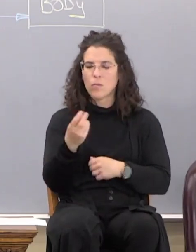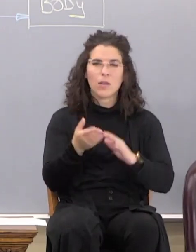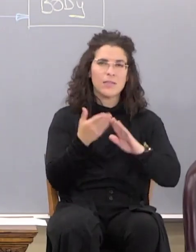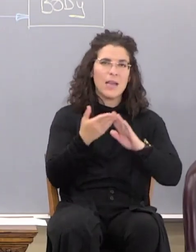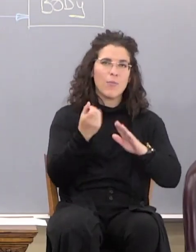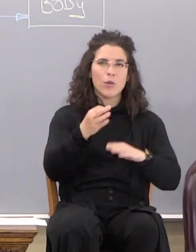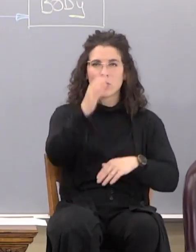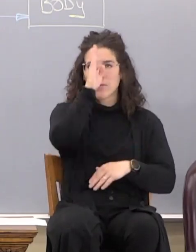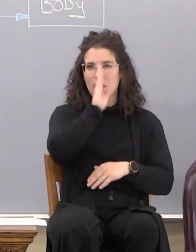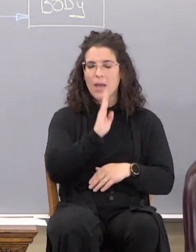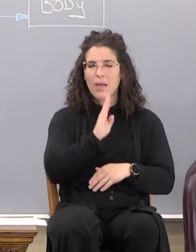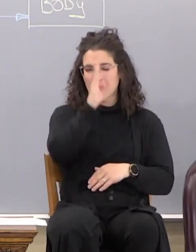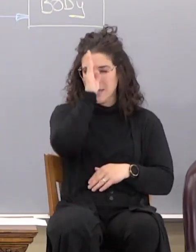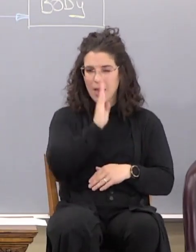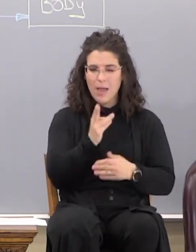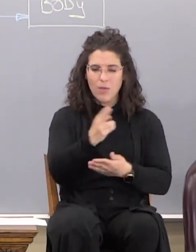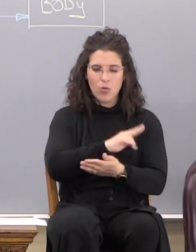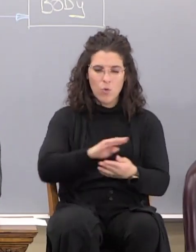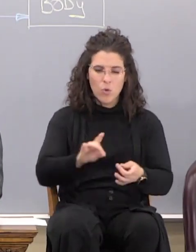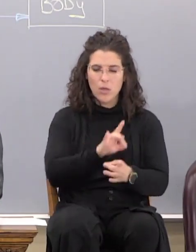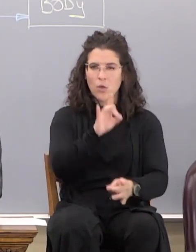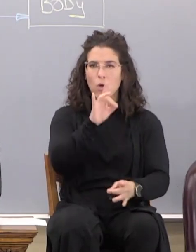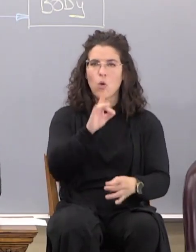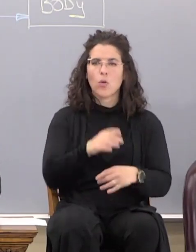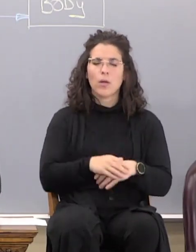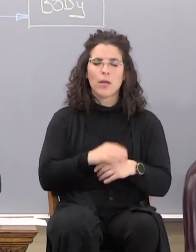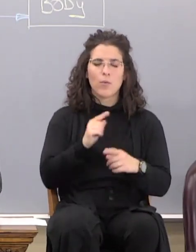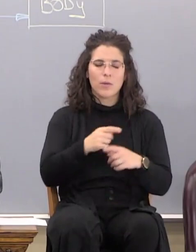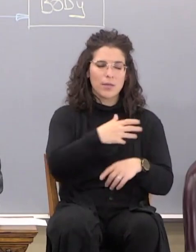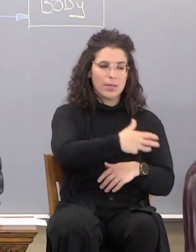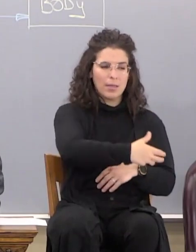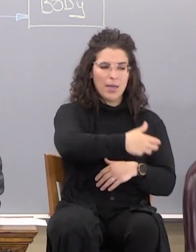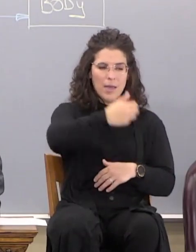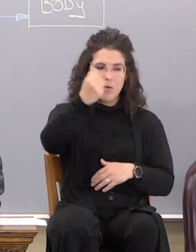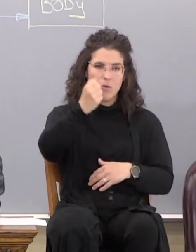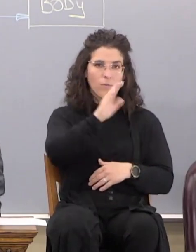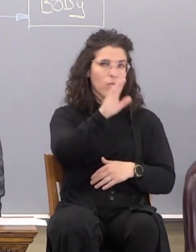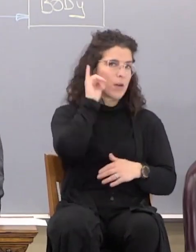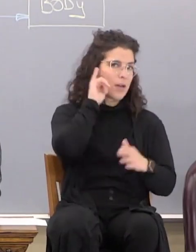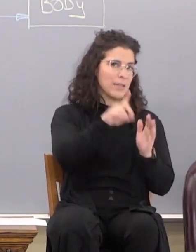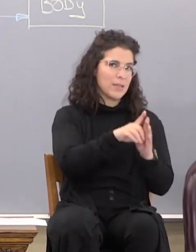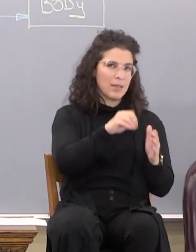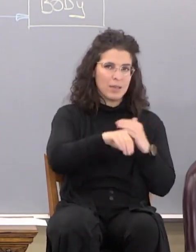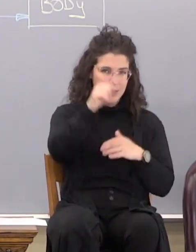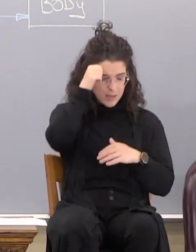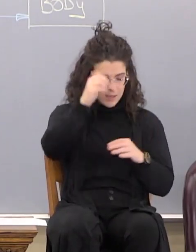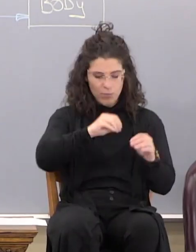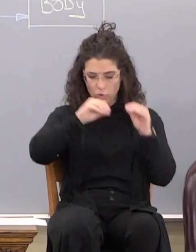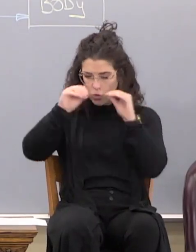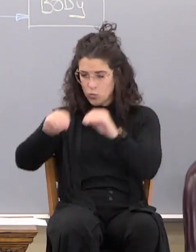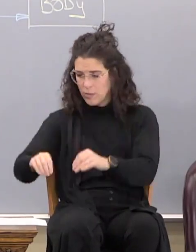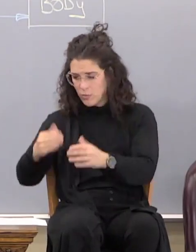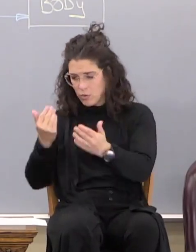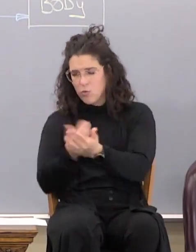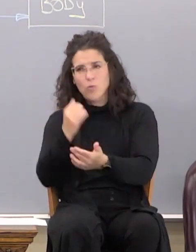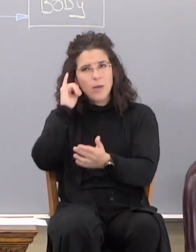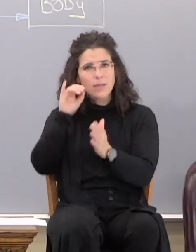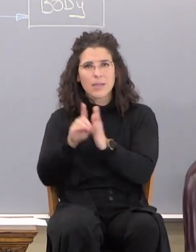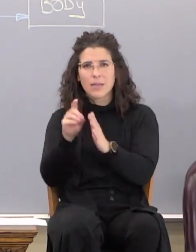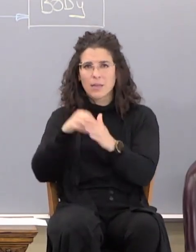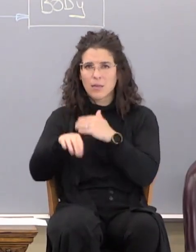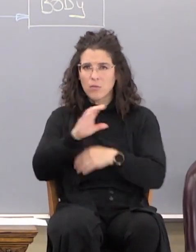of God the Holy Ghost. And literally, when he takes you out of your identity in Adam and puts you into a new identity in